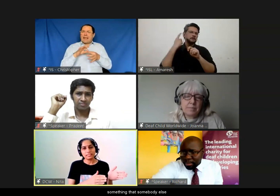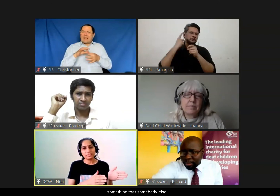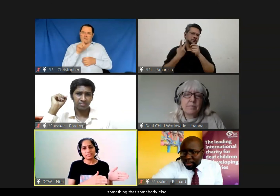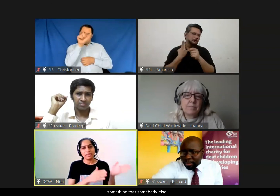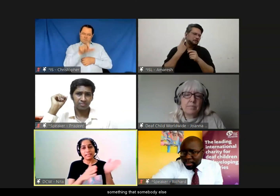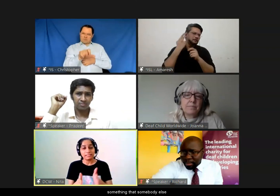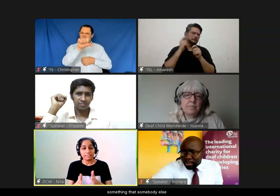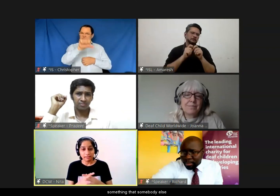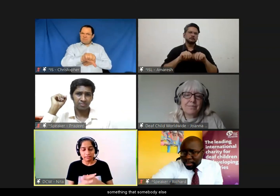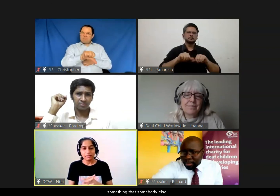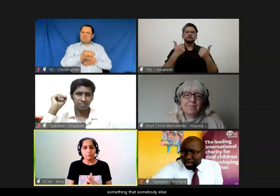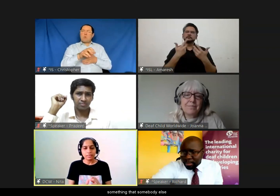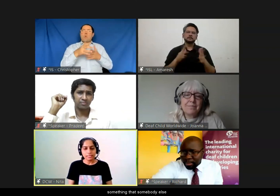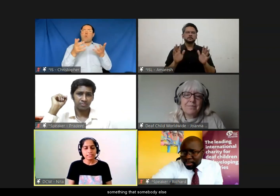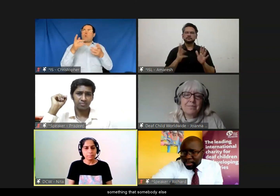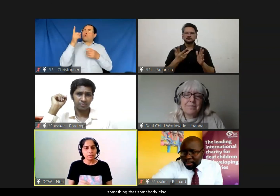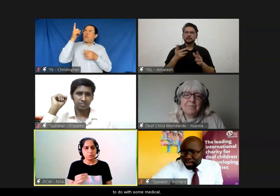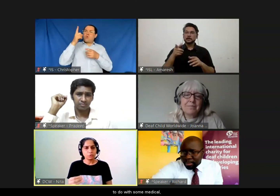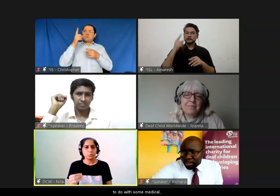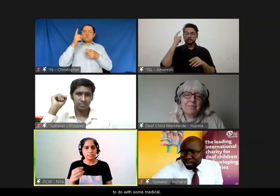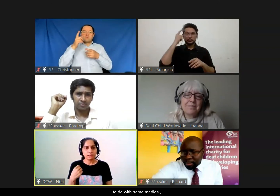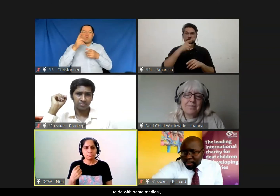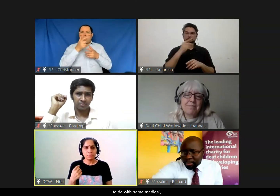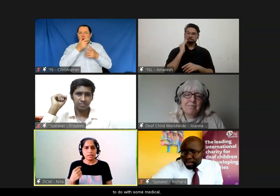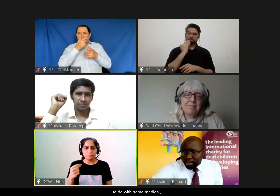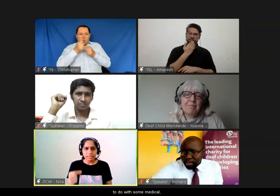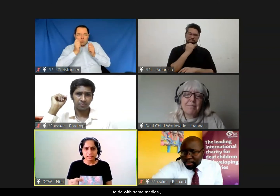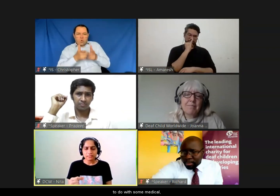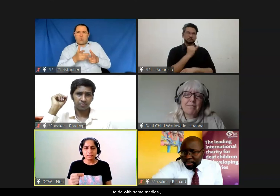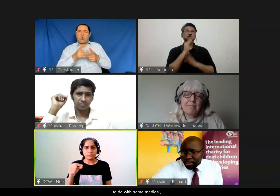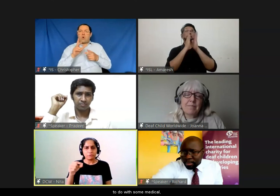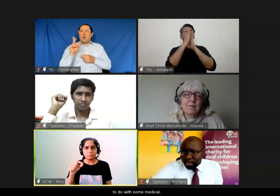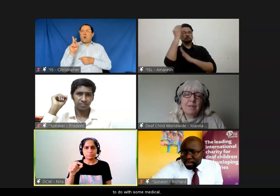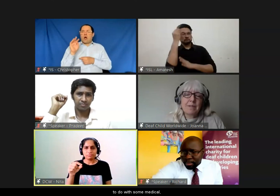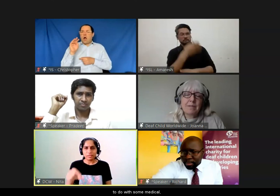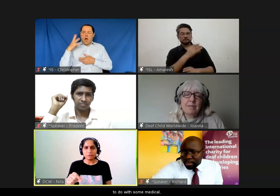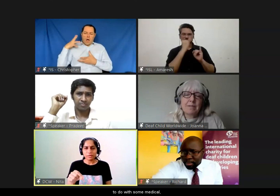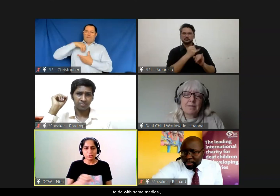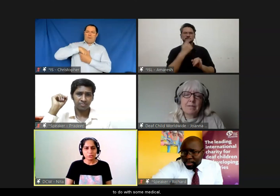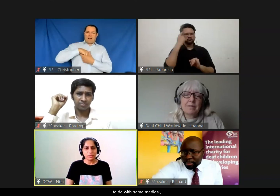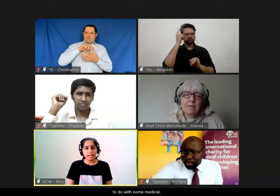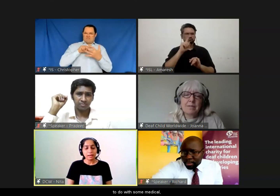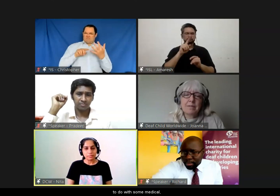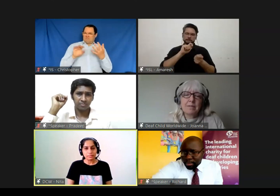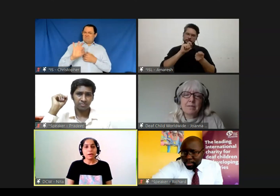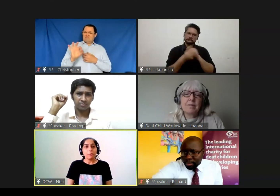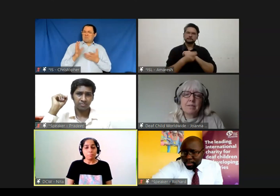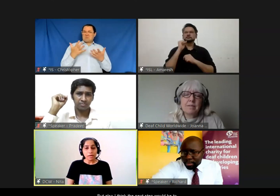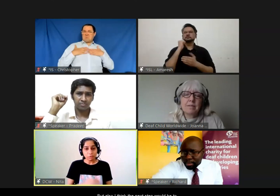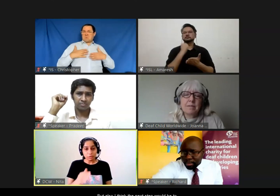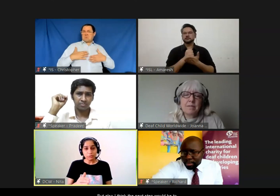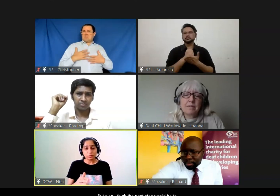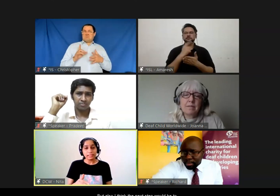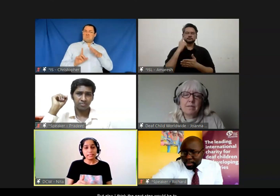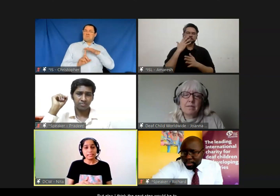that somebody else has done, but it is something to do with some medical, issue that has happened.